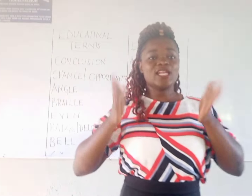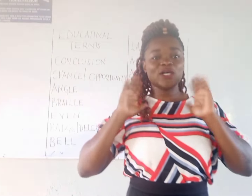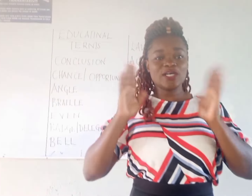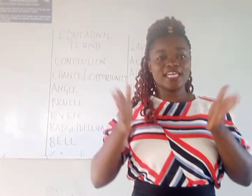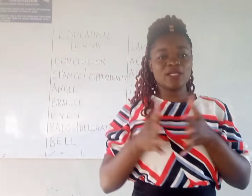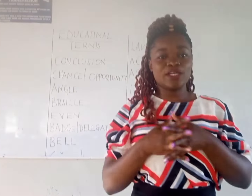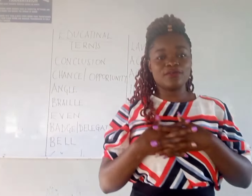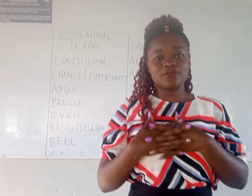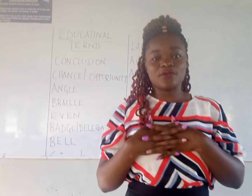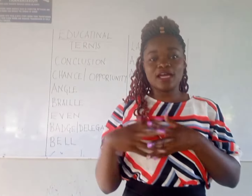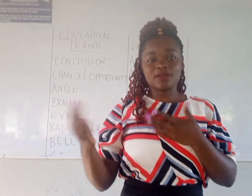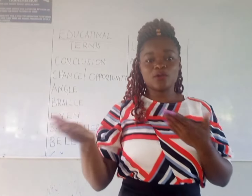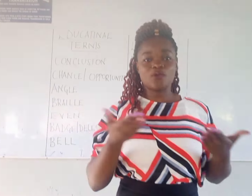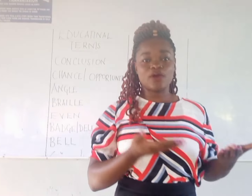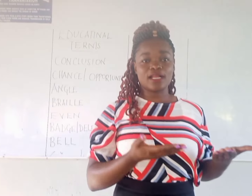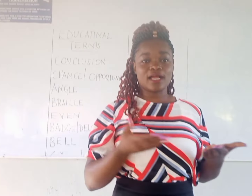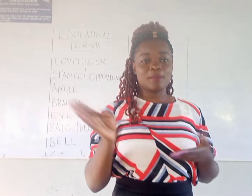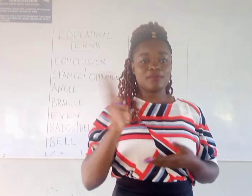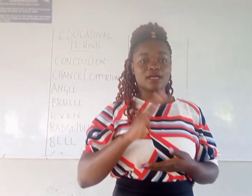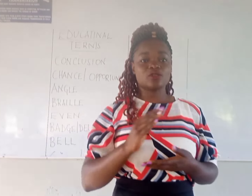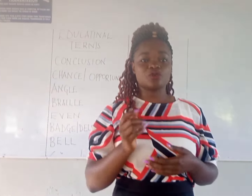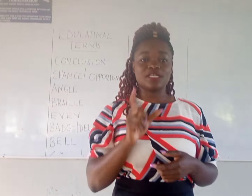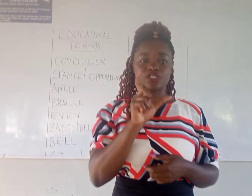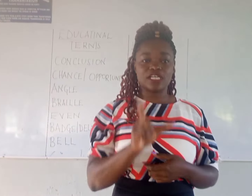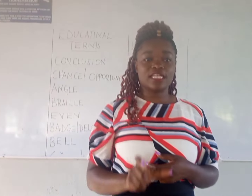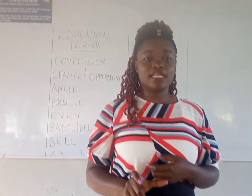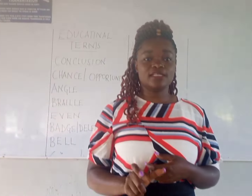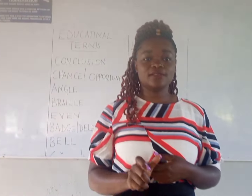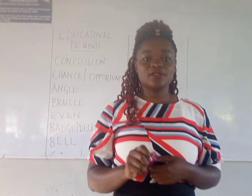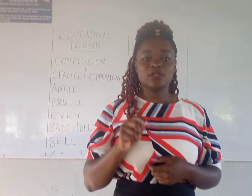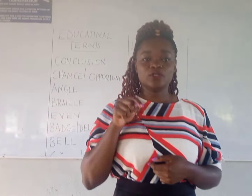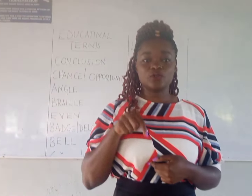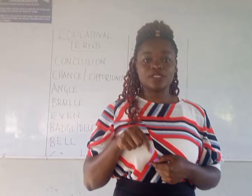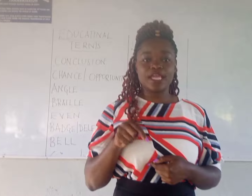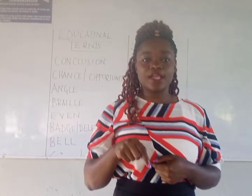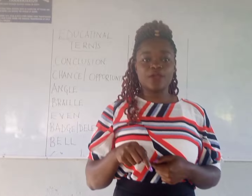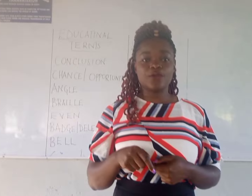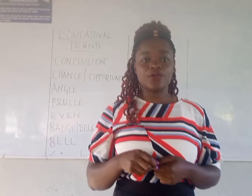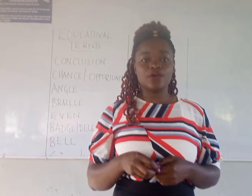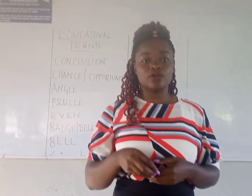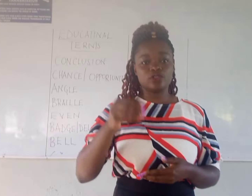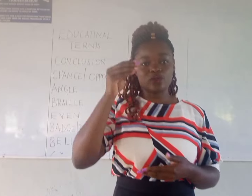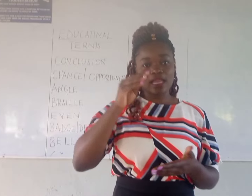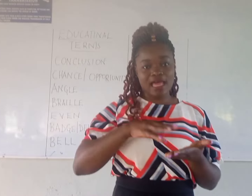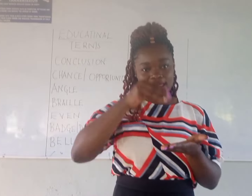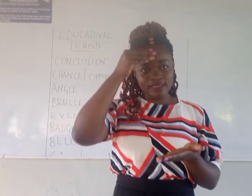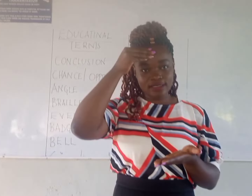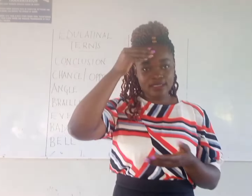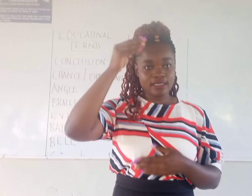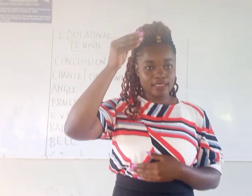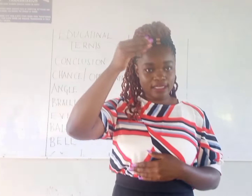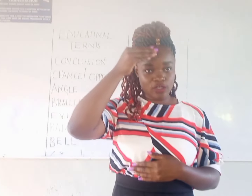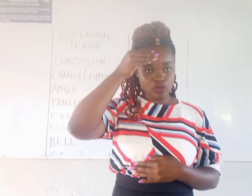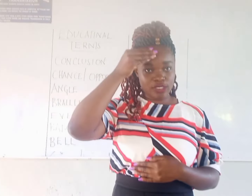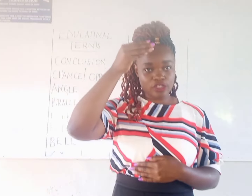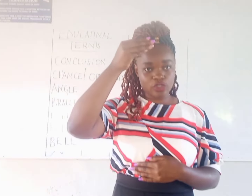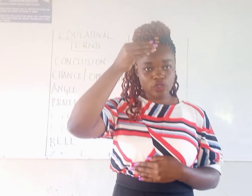Hello, hello everyone. Welcome back to my channel. Today, you're going to learn